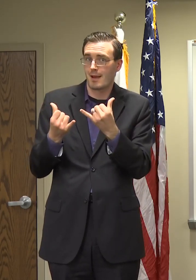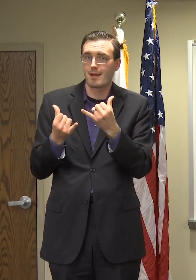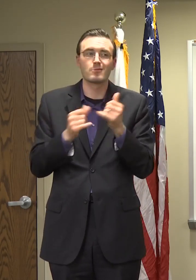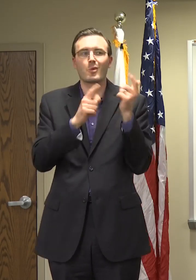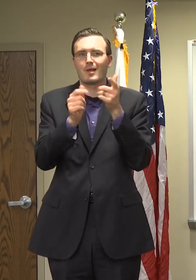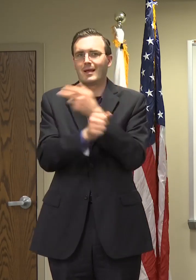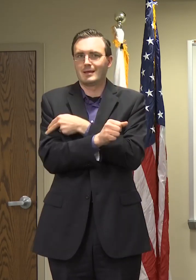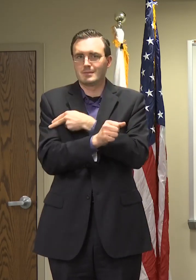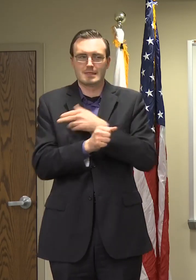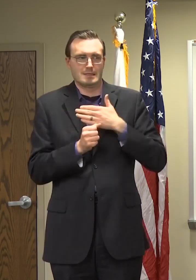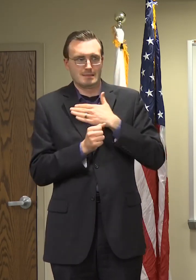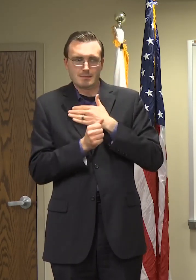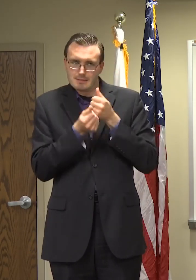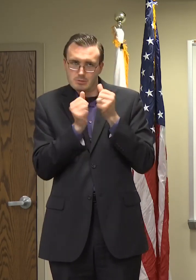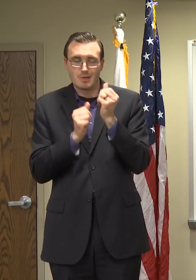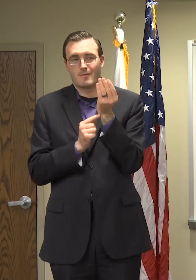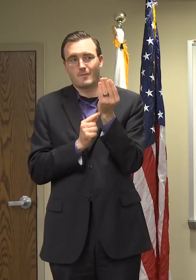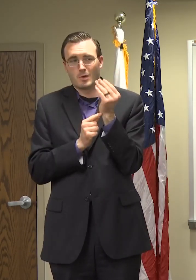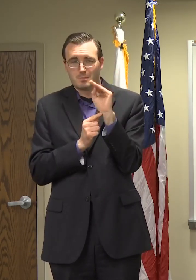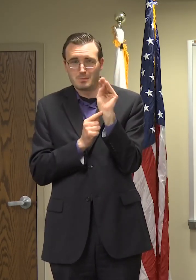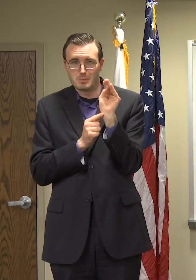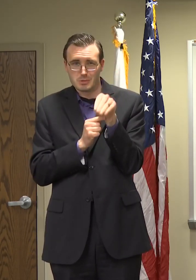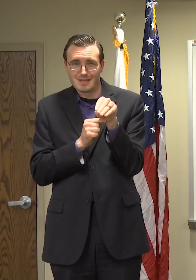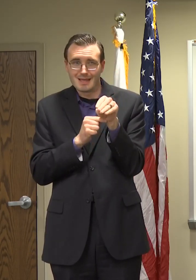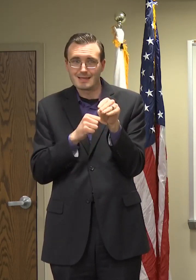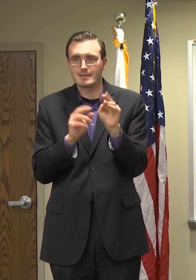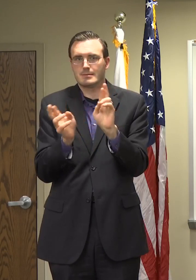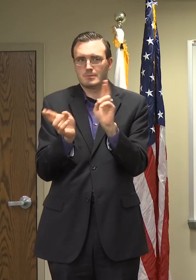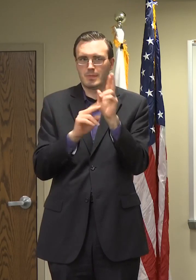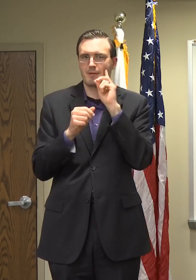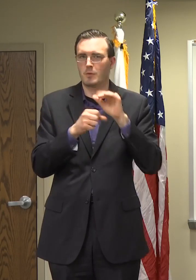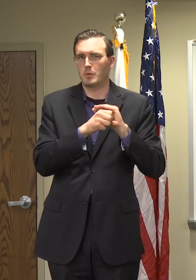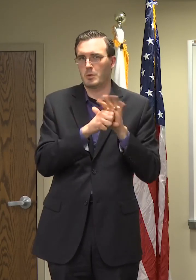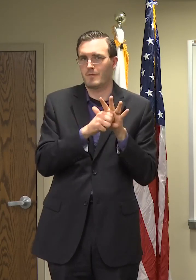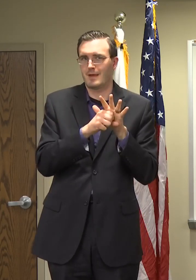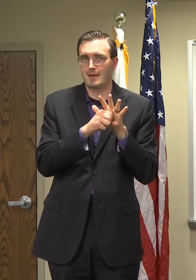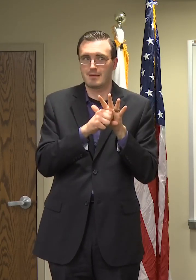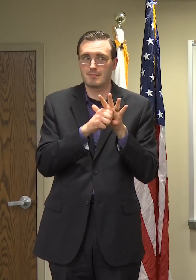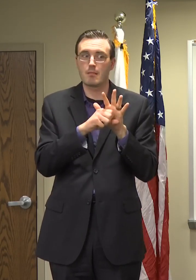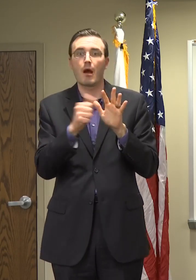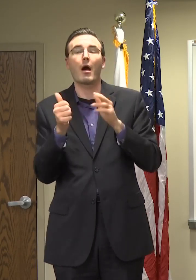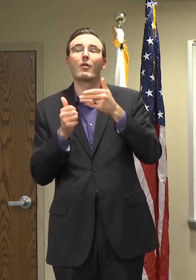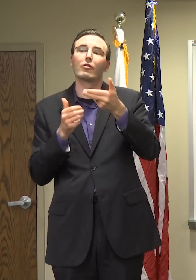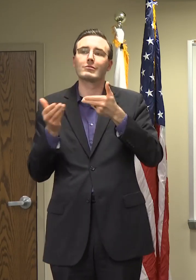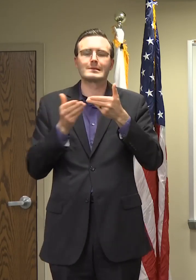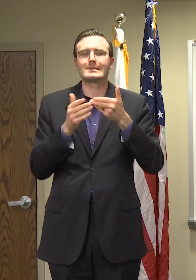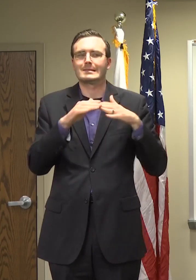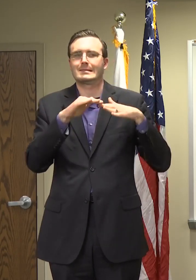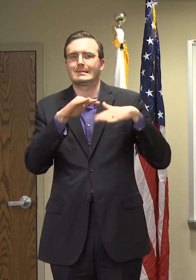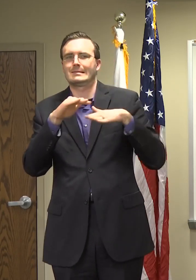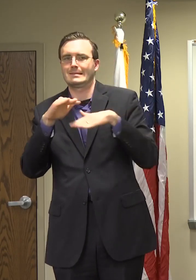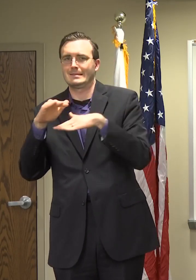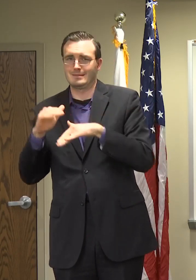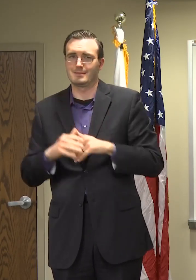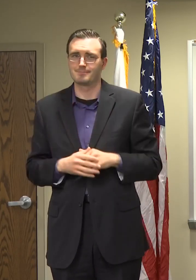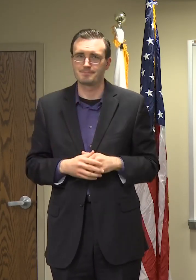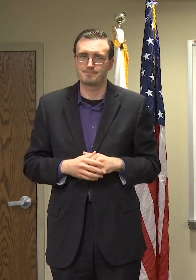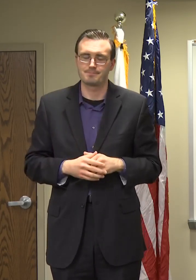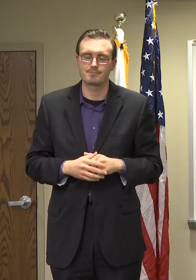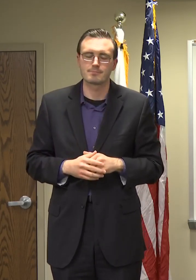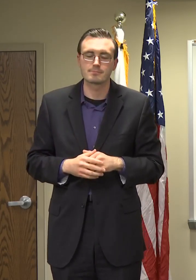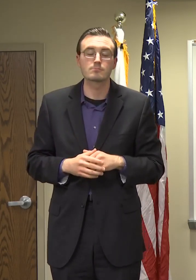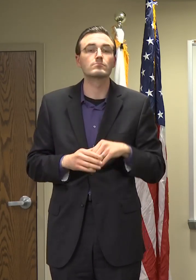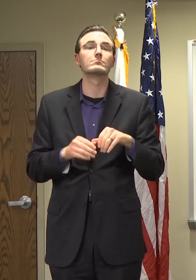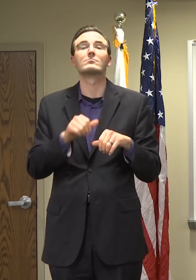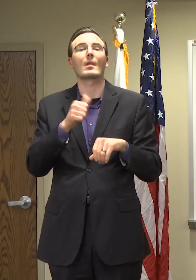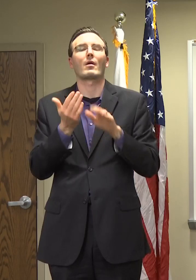for treatment and management of COVID. The new graph that was added last week is on the back side and talks about hospital admissions